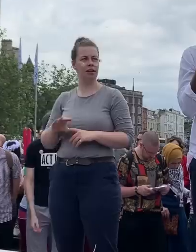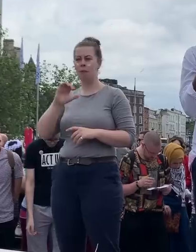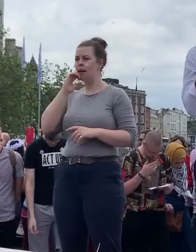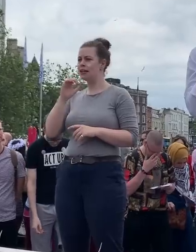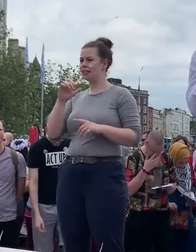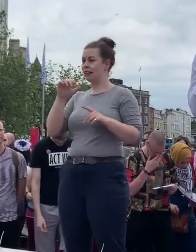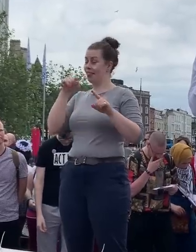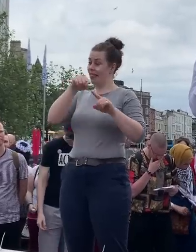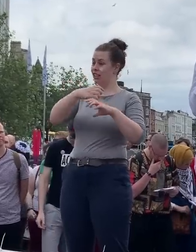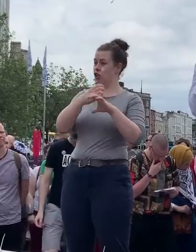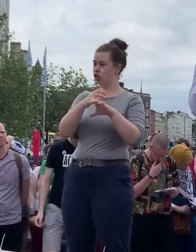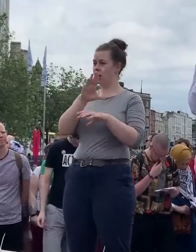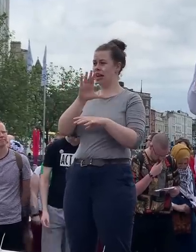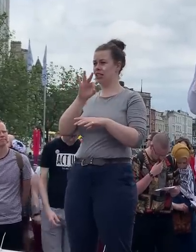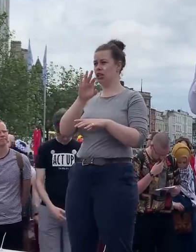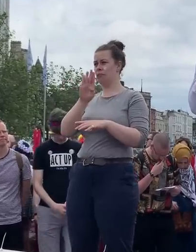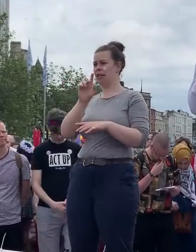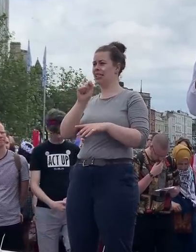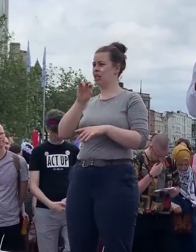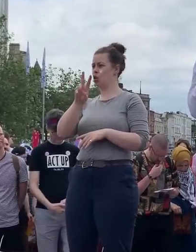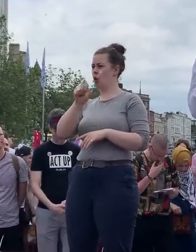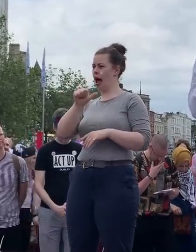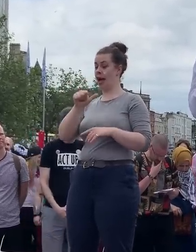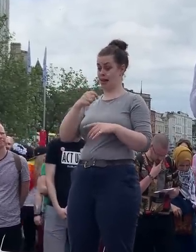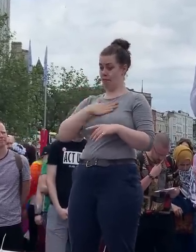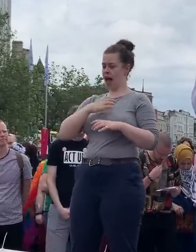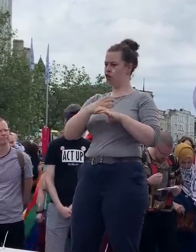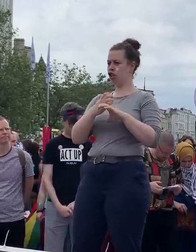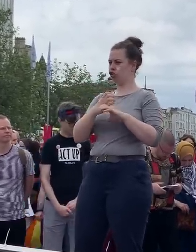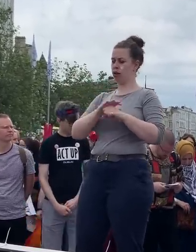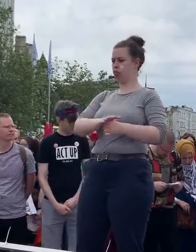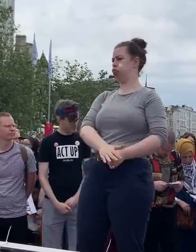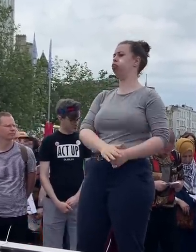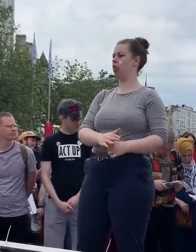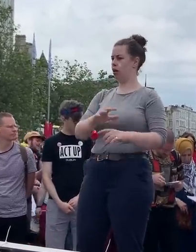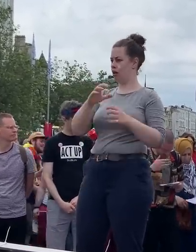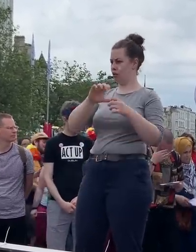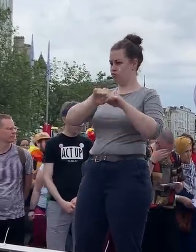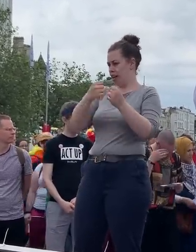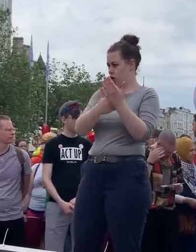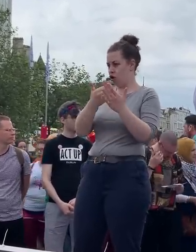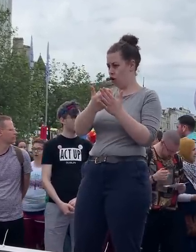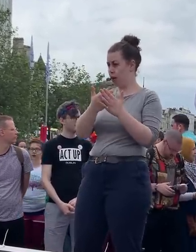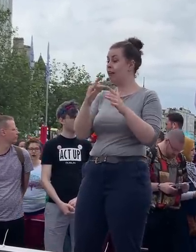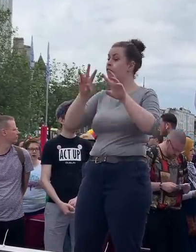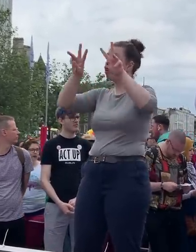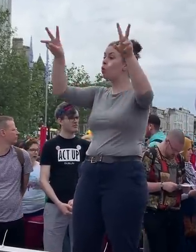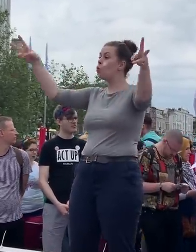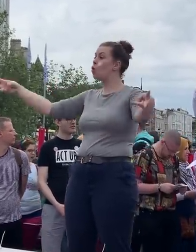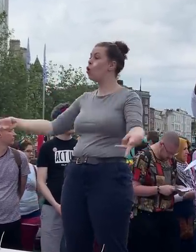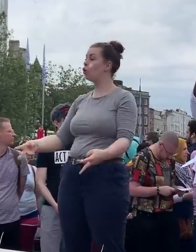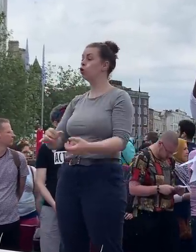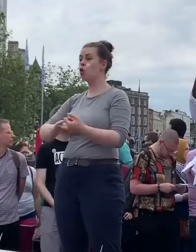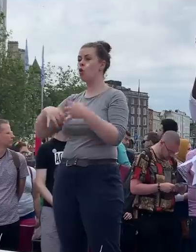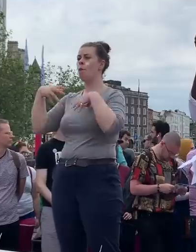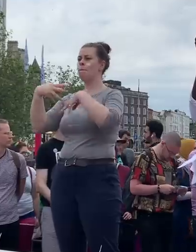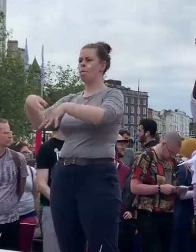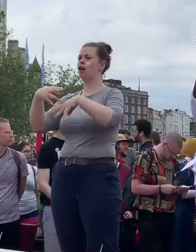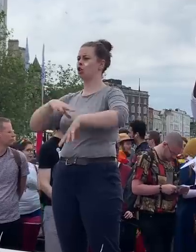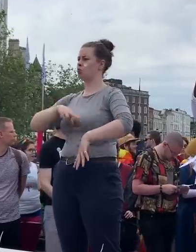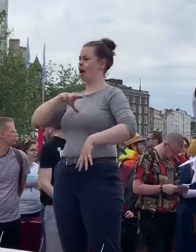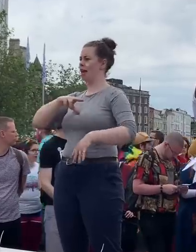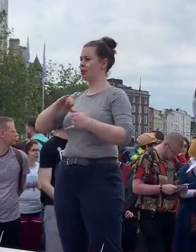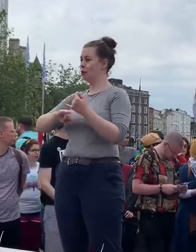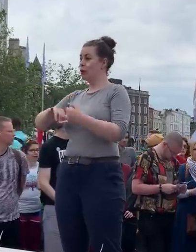people are criminalized. Well, if you look into the history of Pride, everywhere in the world, people who marched at Pride were people who were